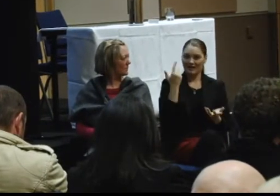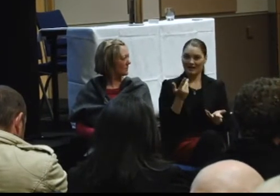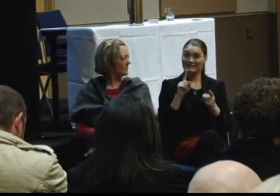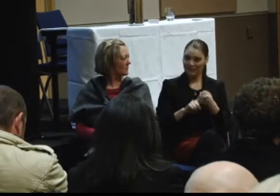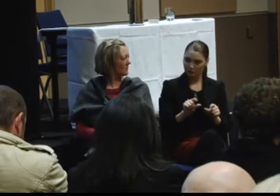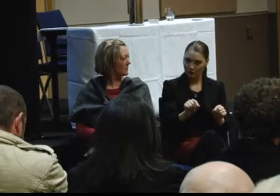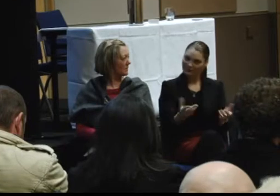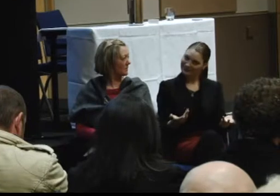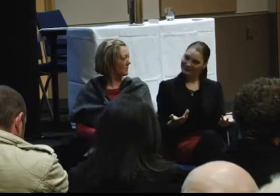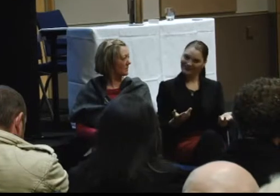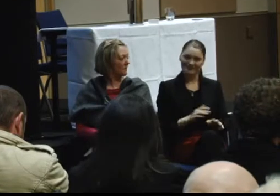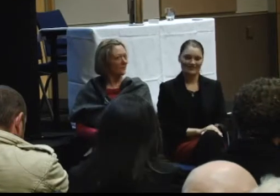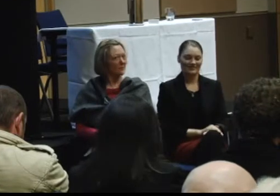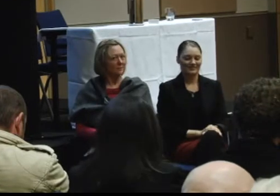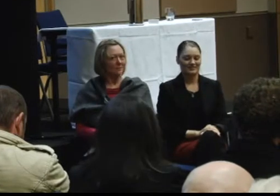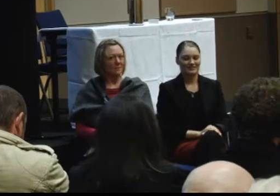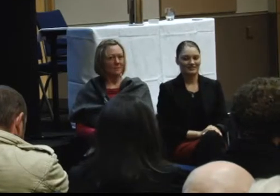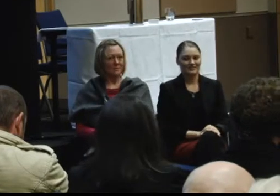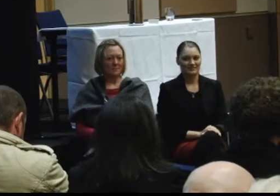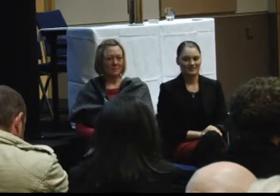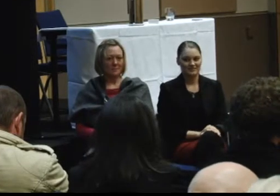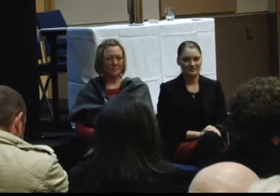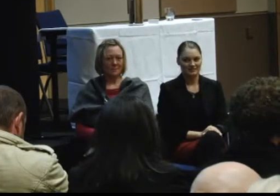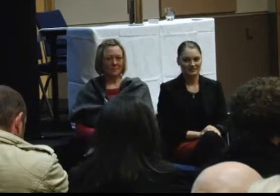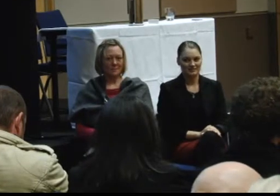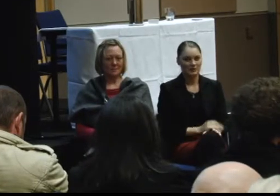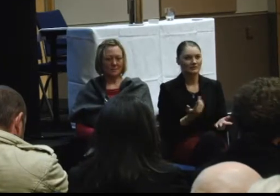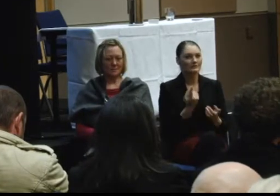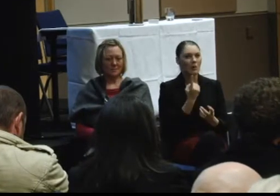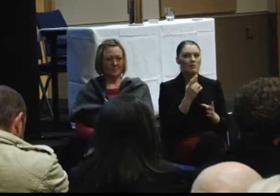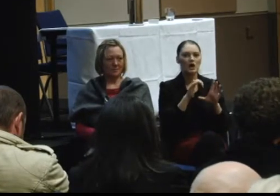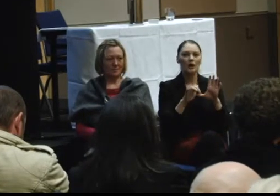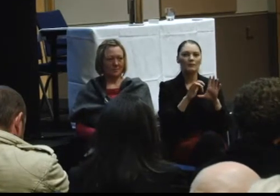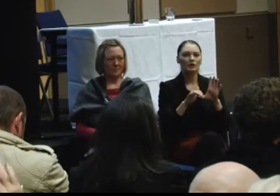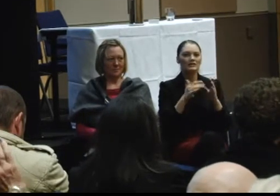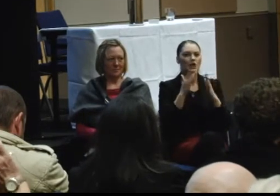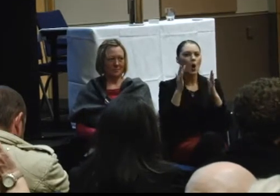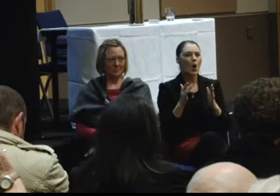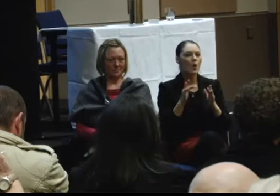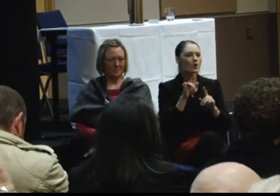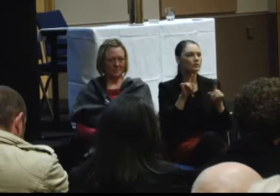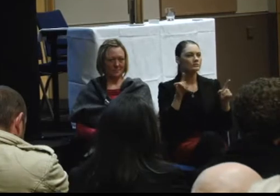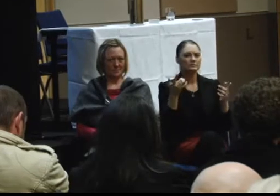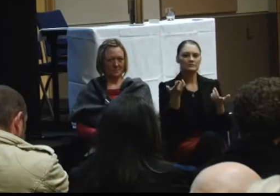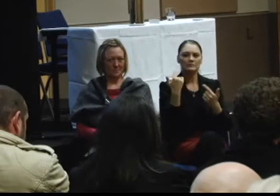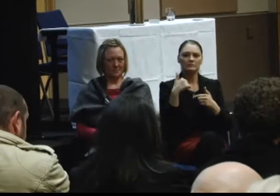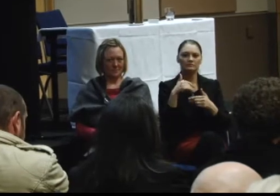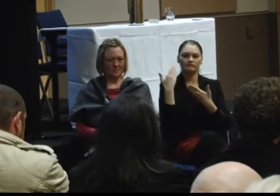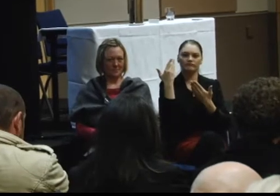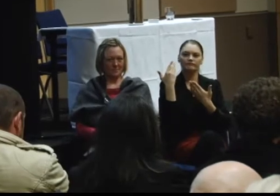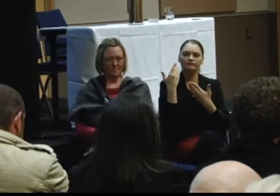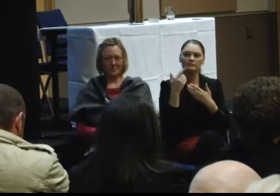do it? So the next, is someone from Computers and Homes here who'd like to, Di, would you like to come talk